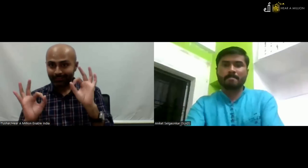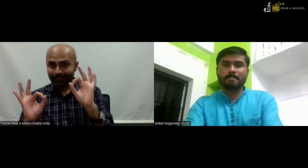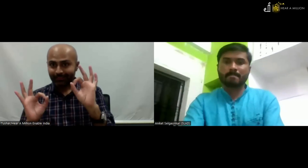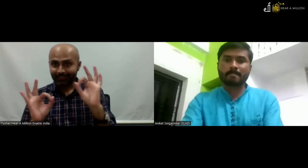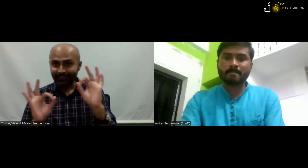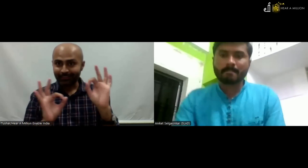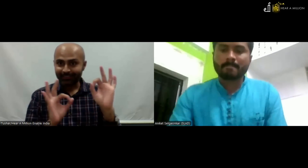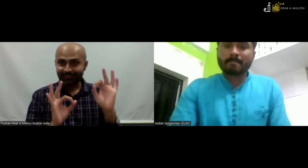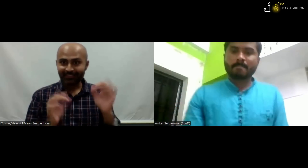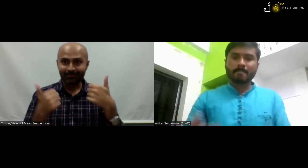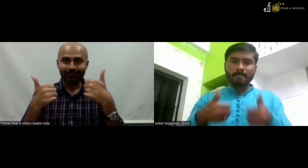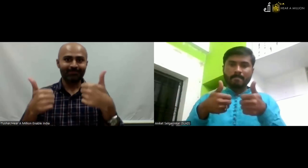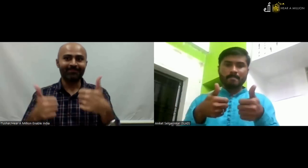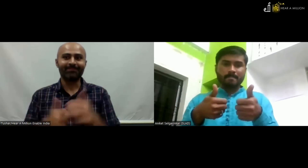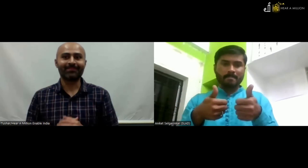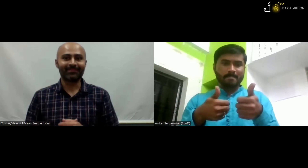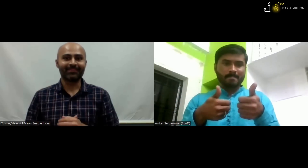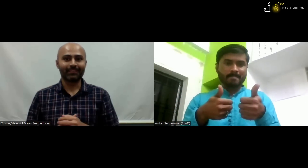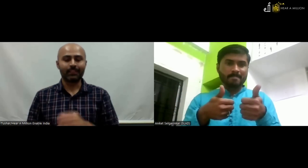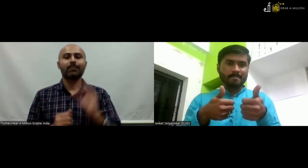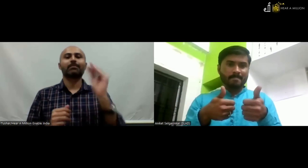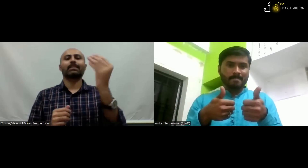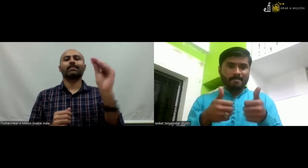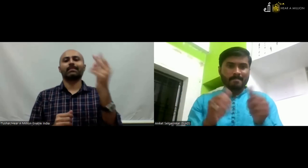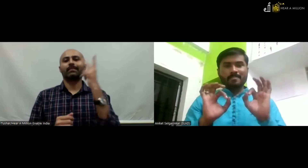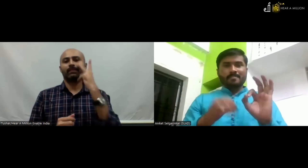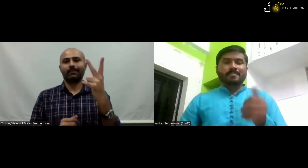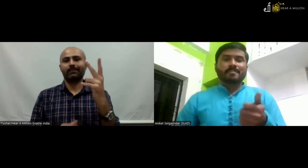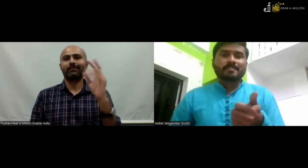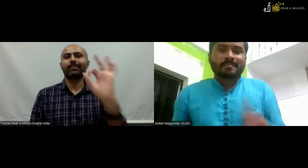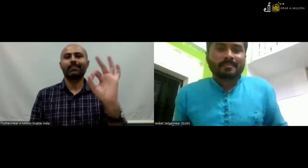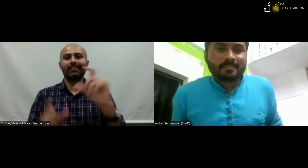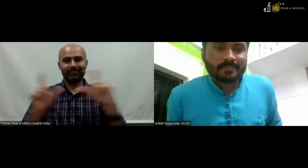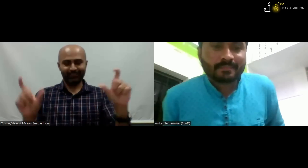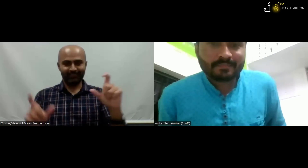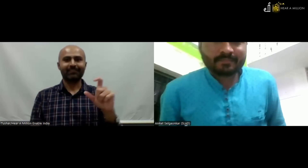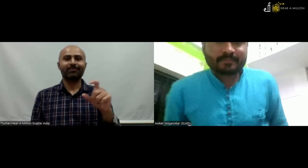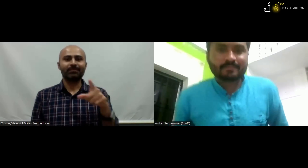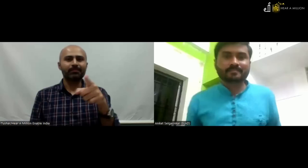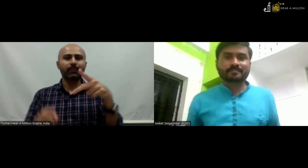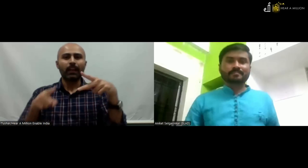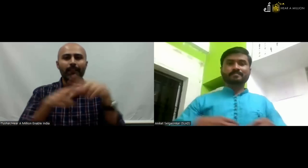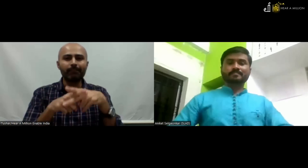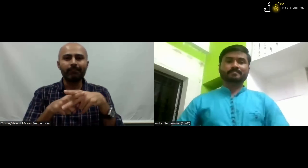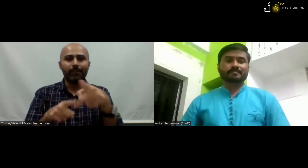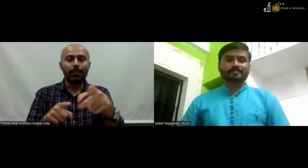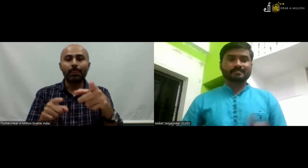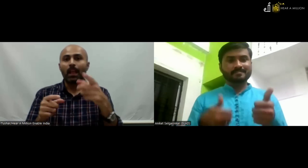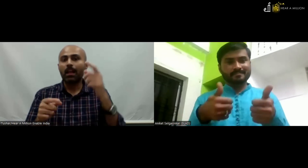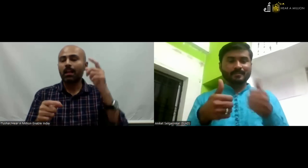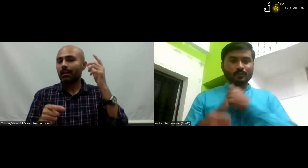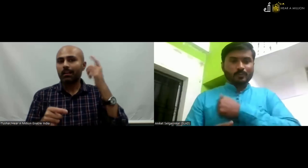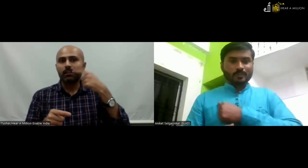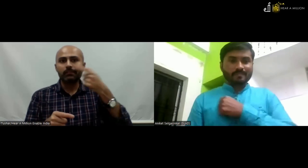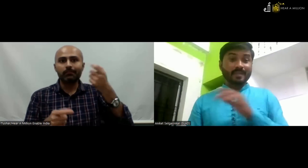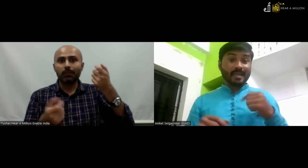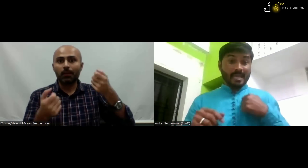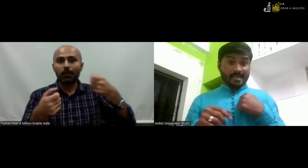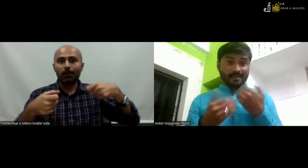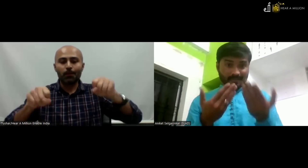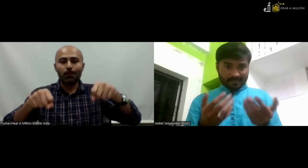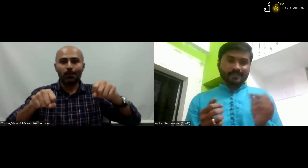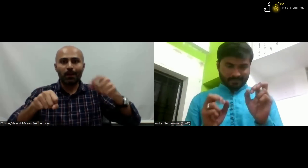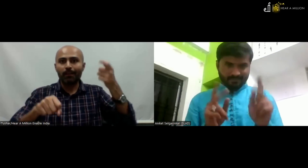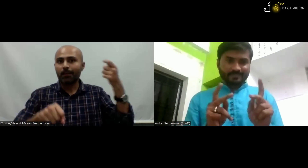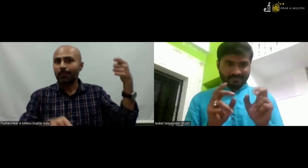it's interesting, right, for everyone? And you're learning too? Okay, great. Now it looks better. Yeah, so